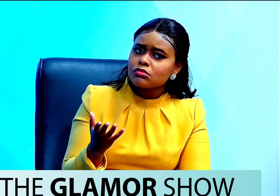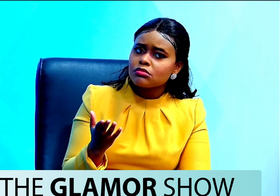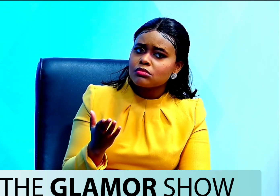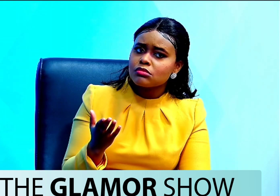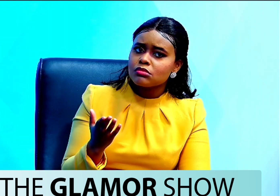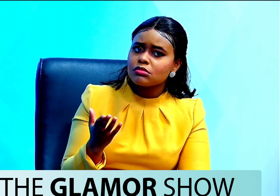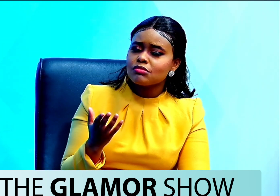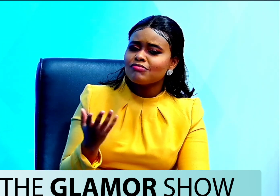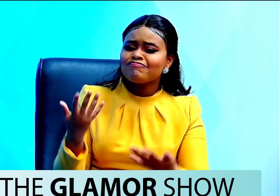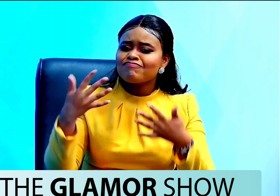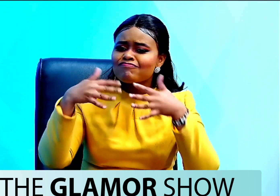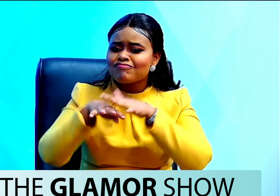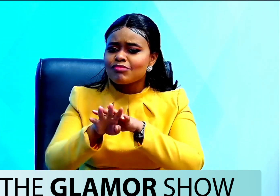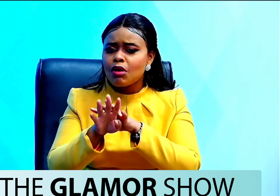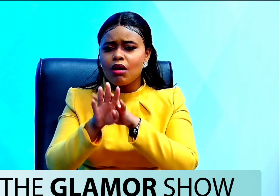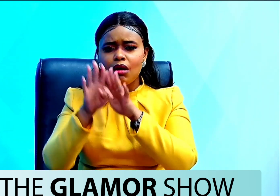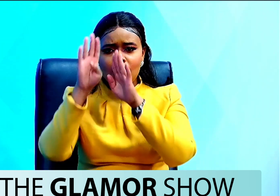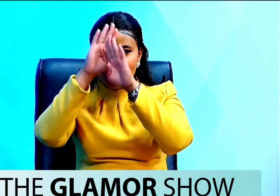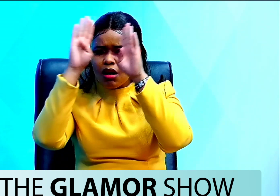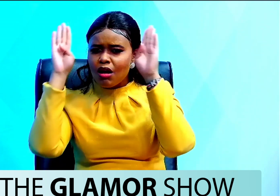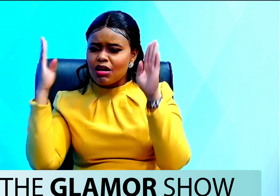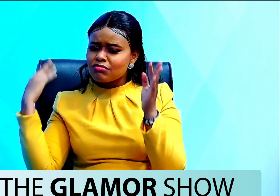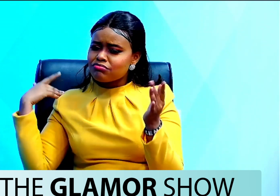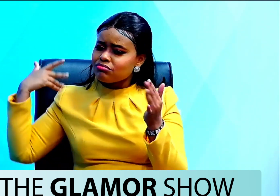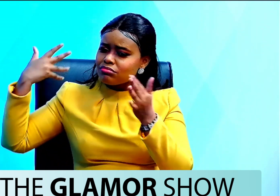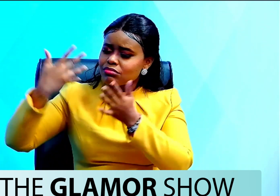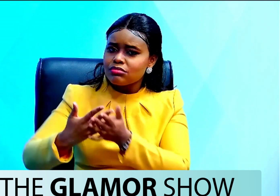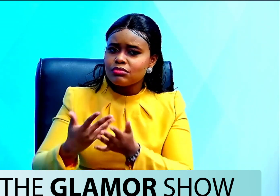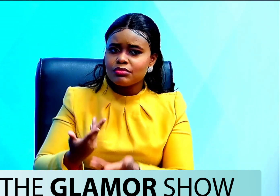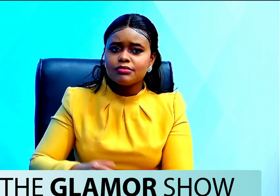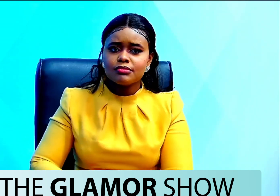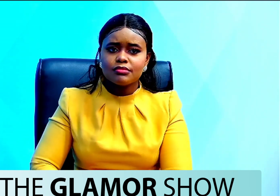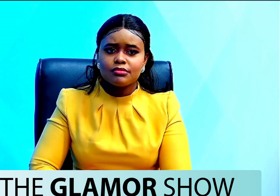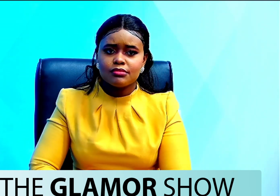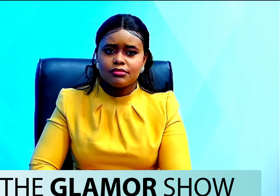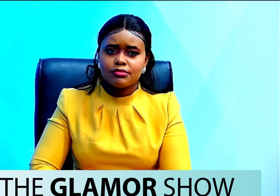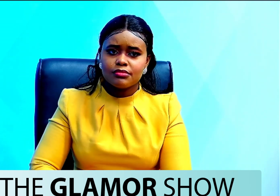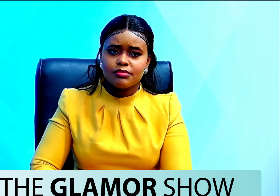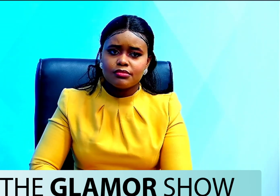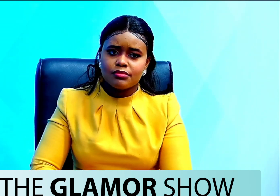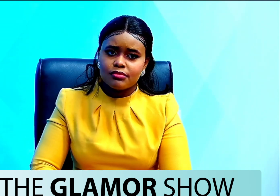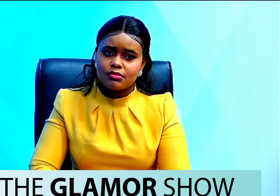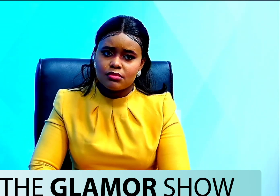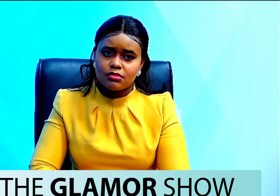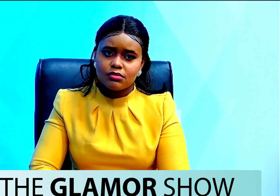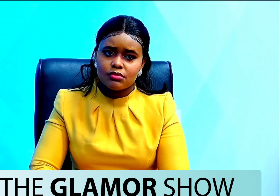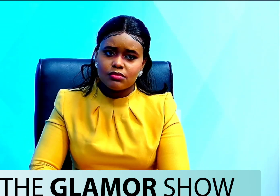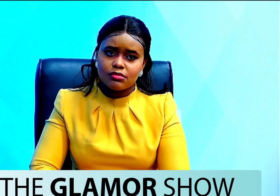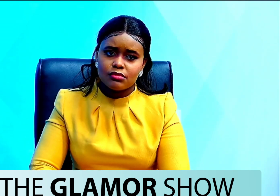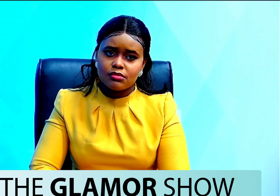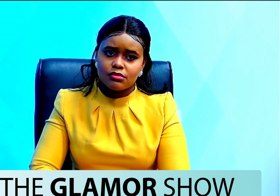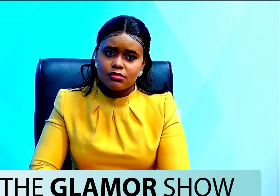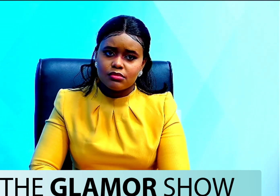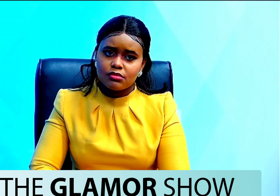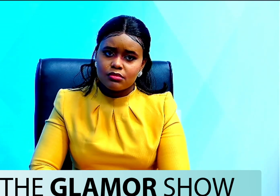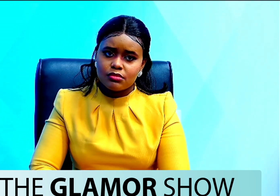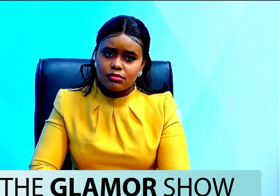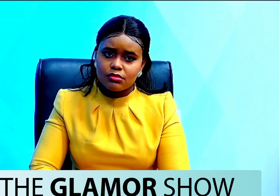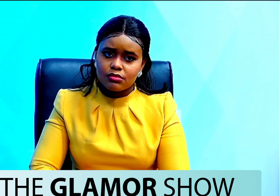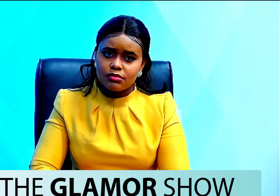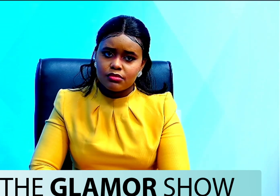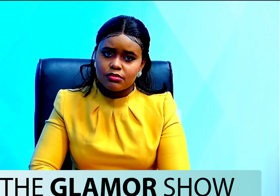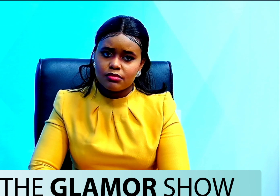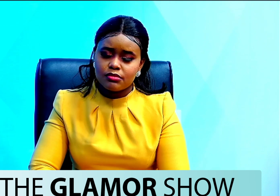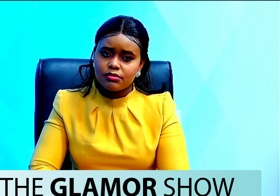So how did you even get to create your clientele in Kenya? Because you said you came in 2017, you're having a business. How did you get